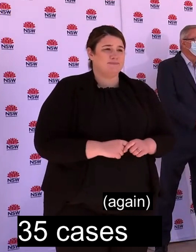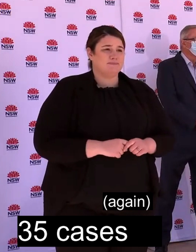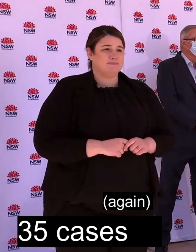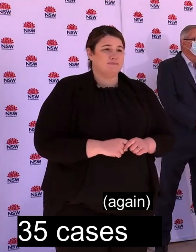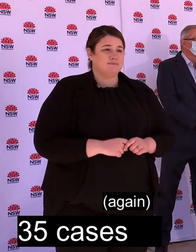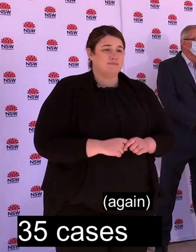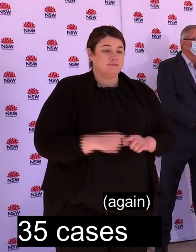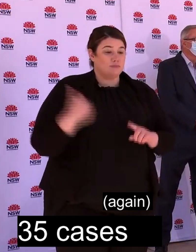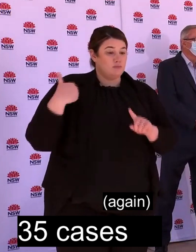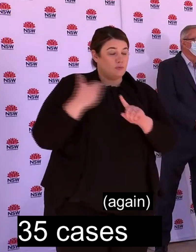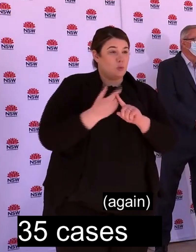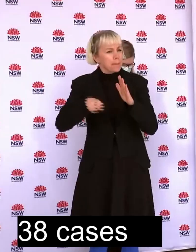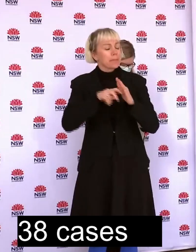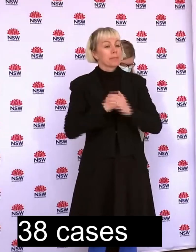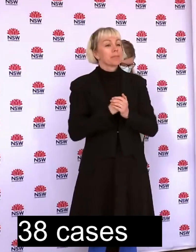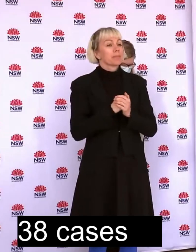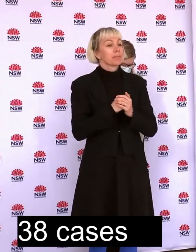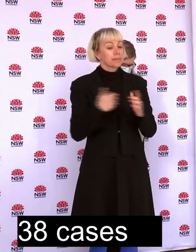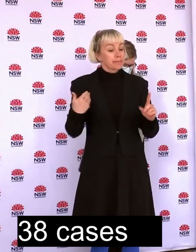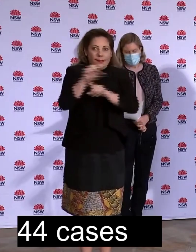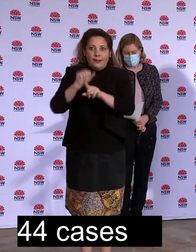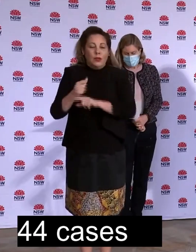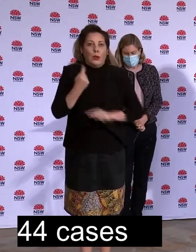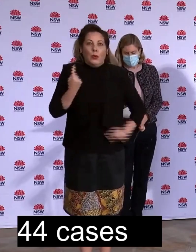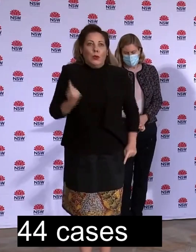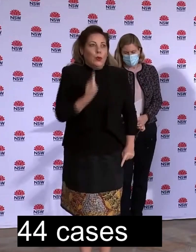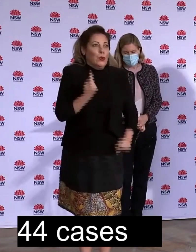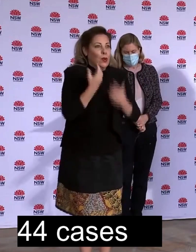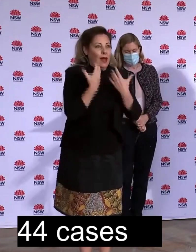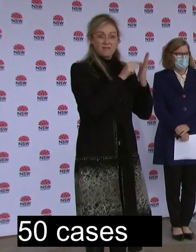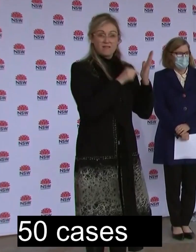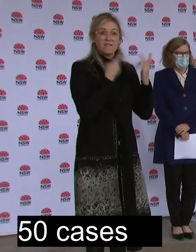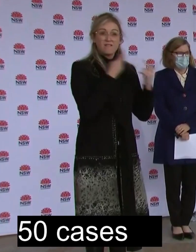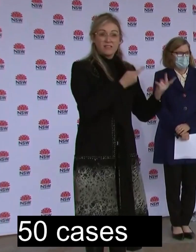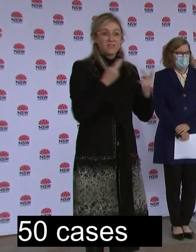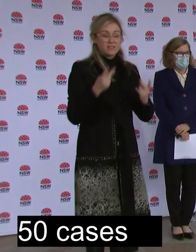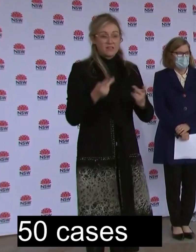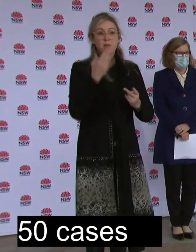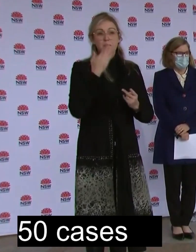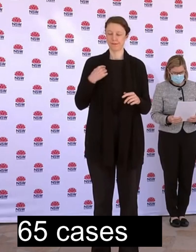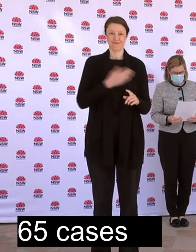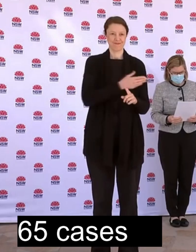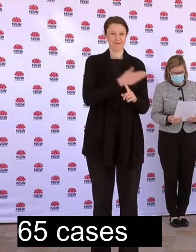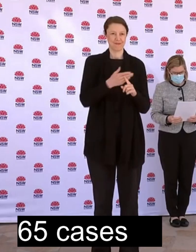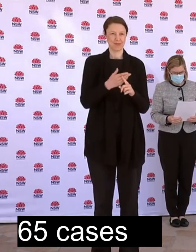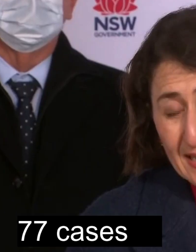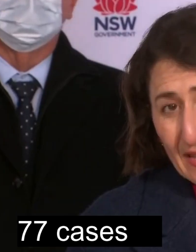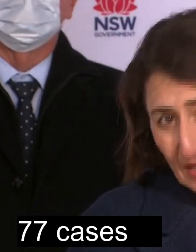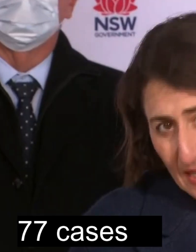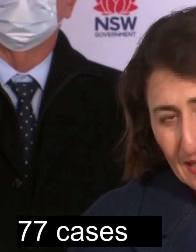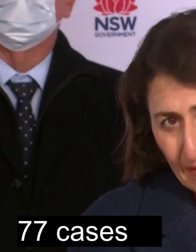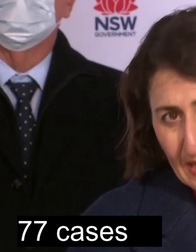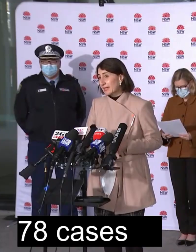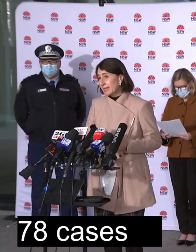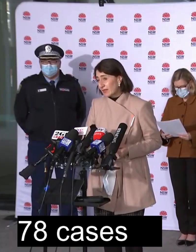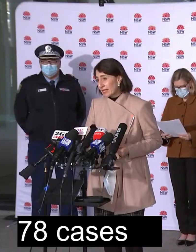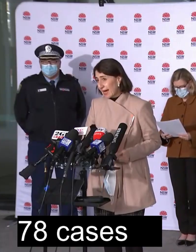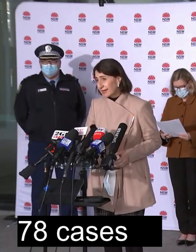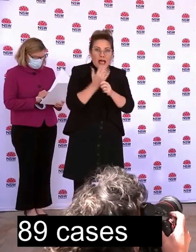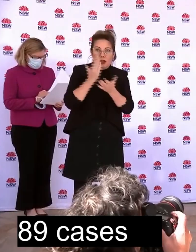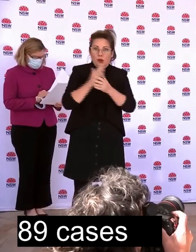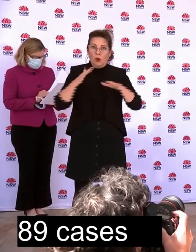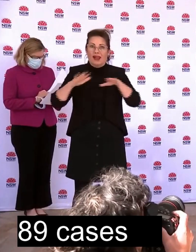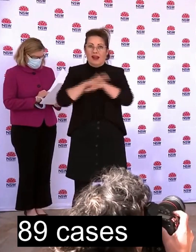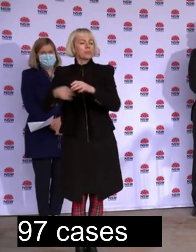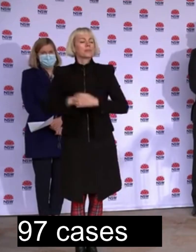we had 35 cases. 38 cases. 44 cases. We had 50 cases. 65. 77.